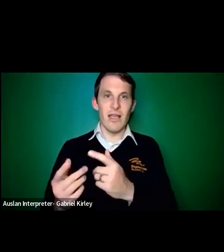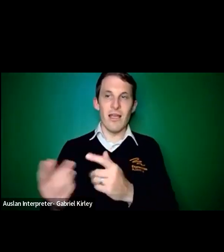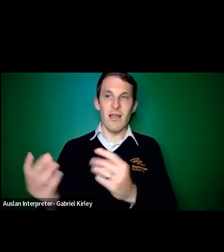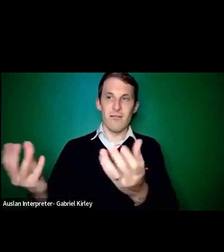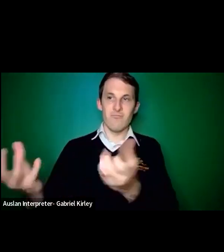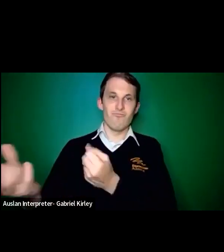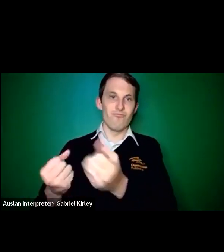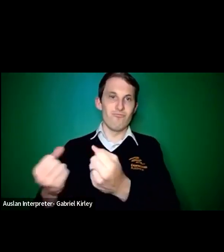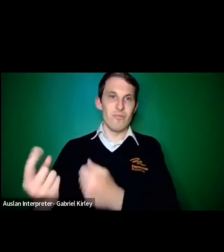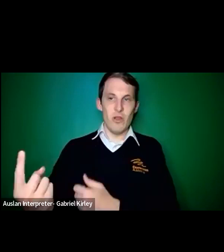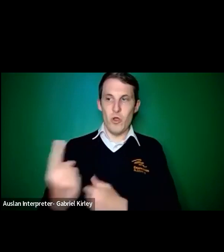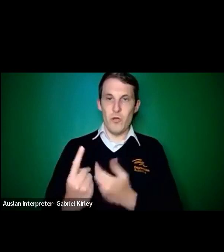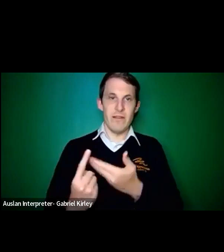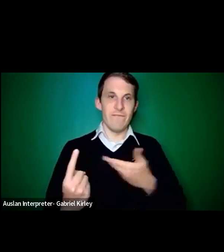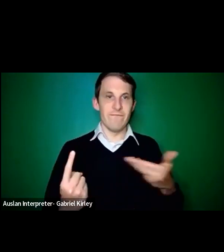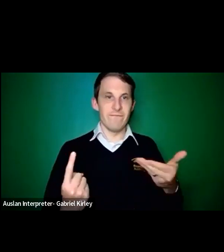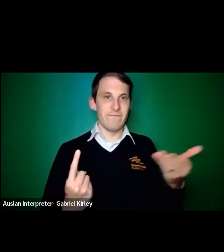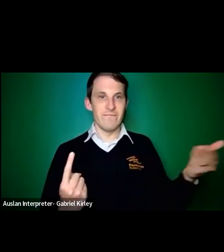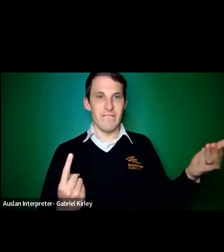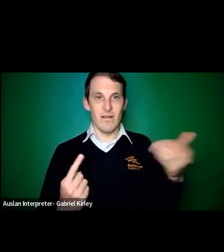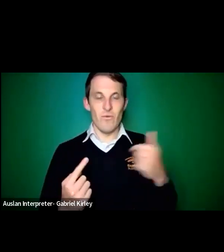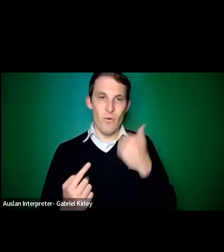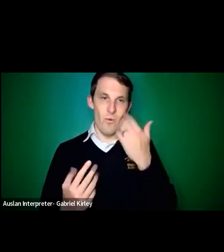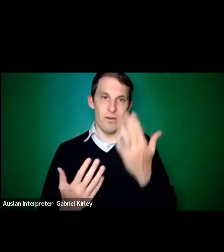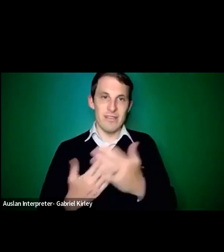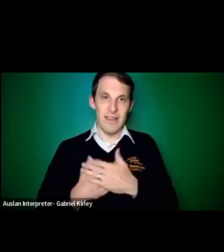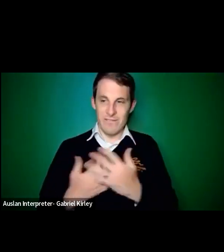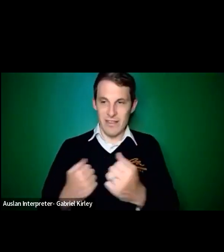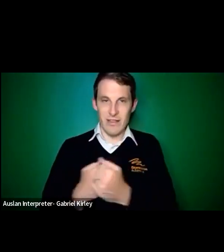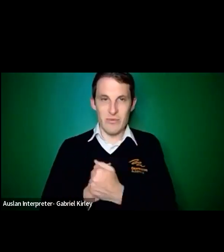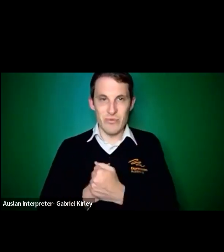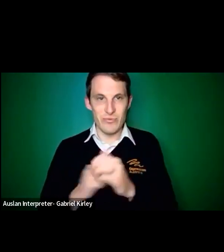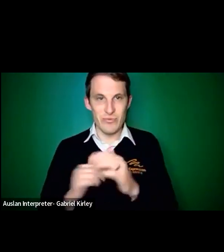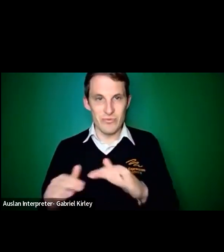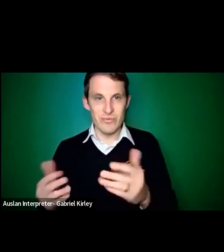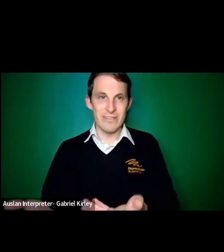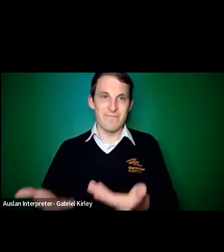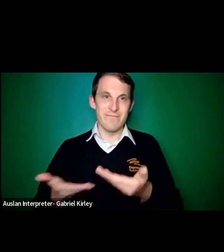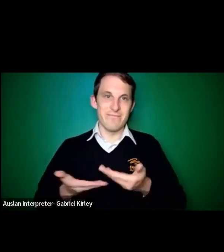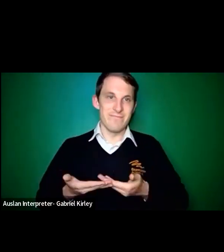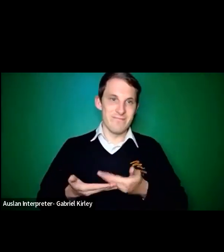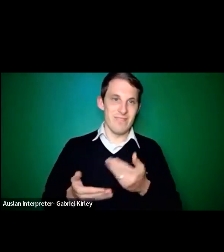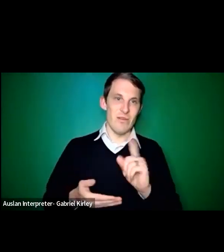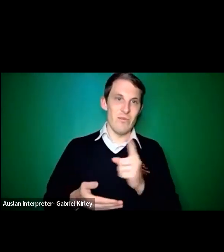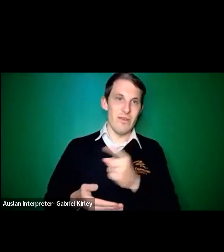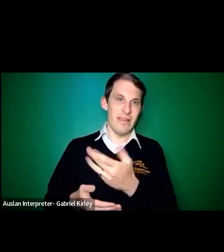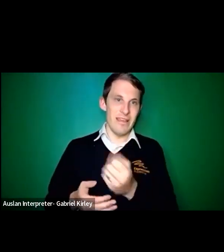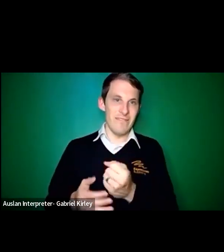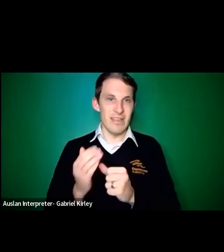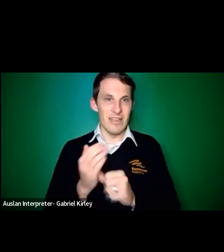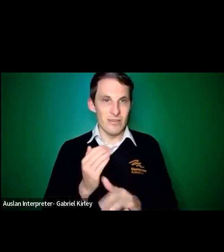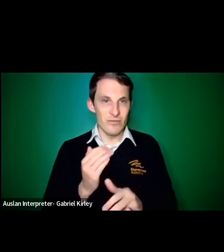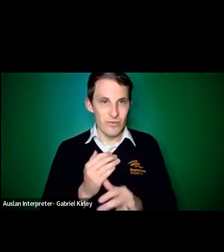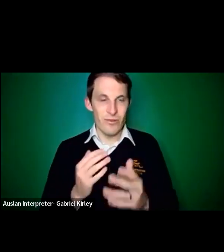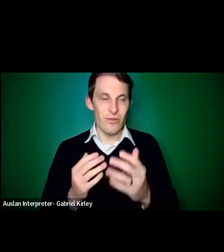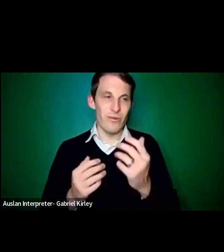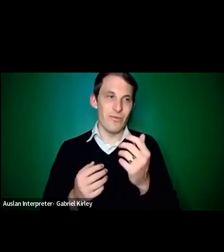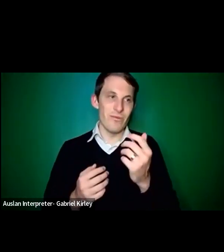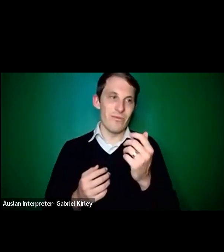And of course, we always love to cuddle our young children, and we end up with everything that they've got, from the gastros to the colds to the